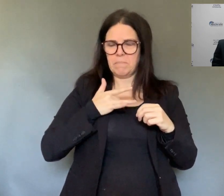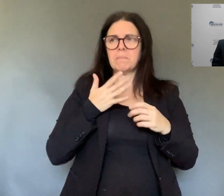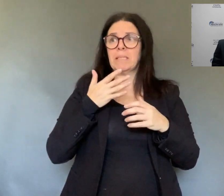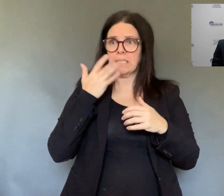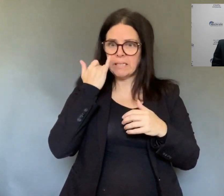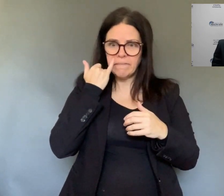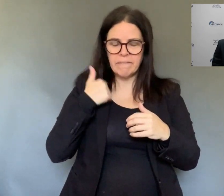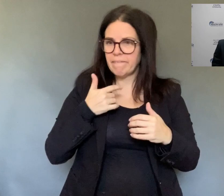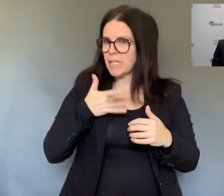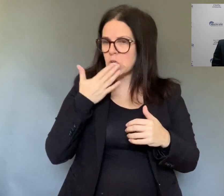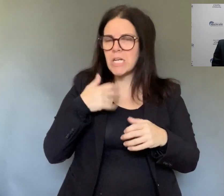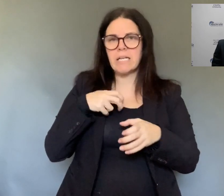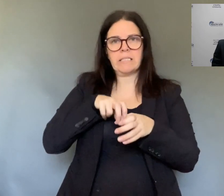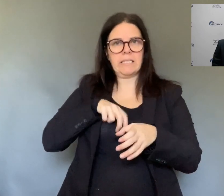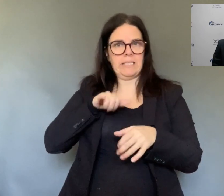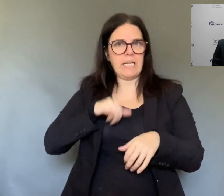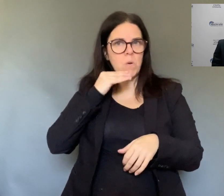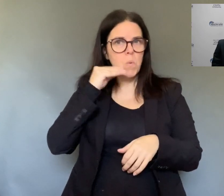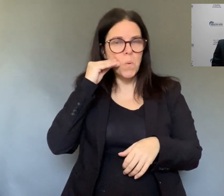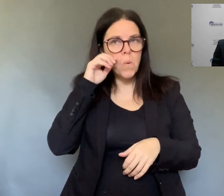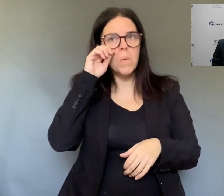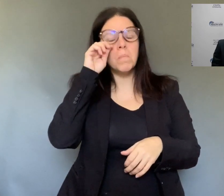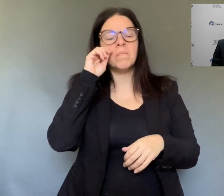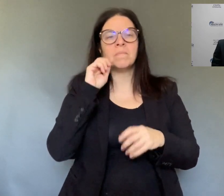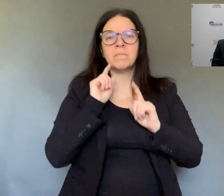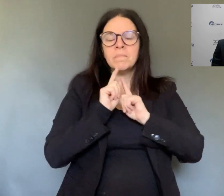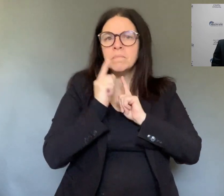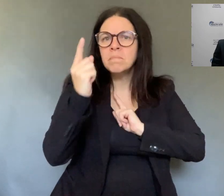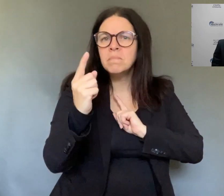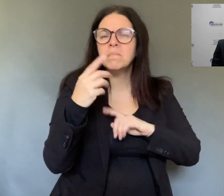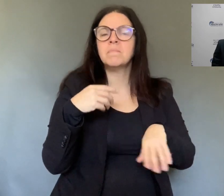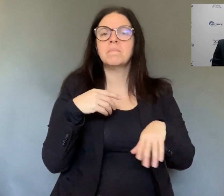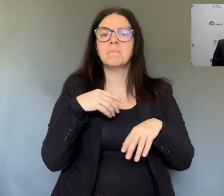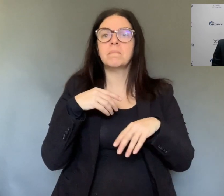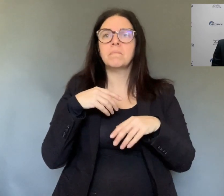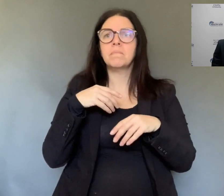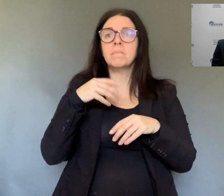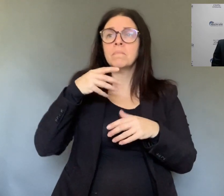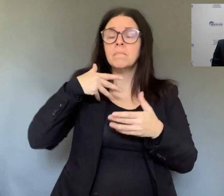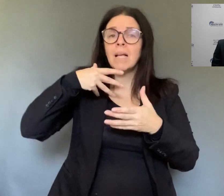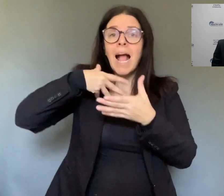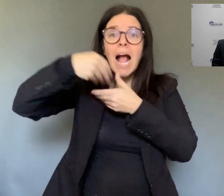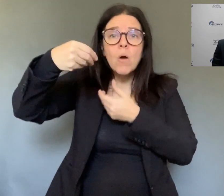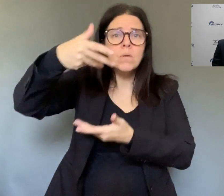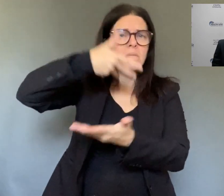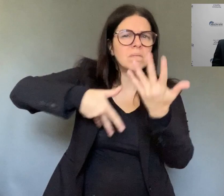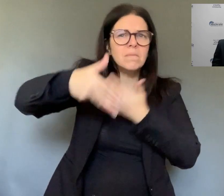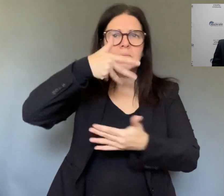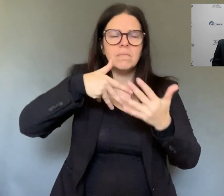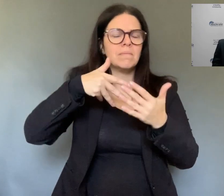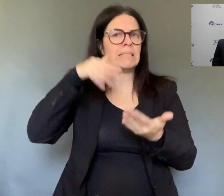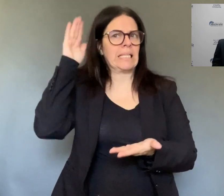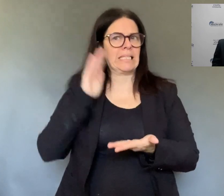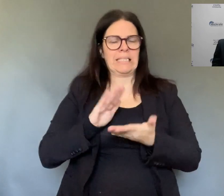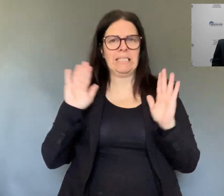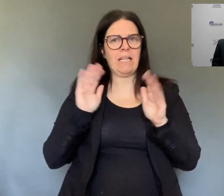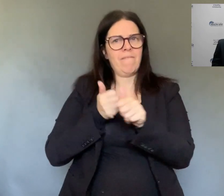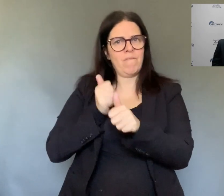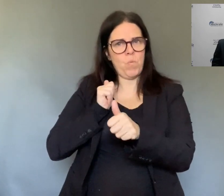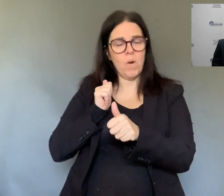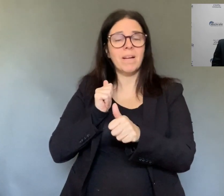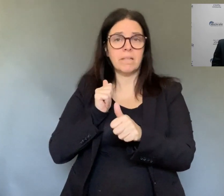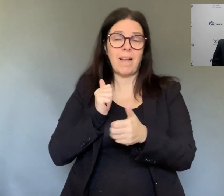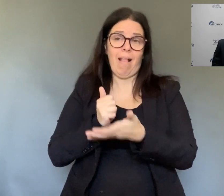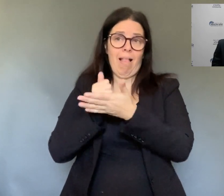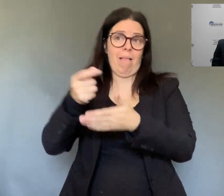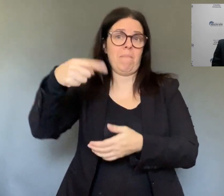those outside your house are the most effective ways to prevent COVID-19. In Ontario, those